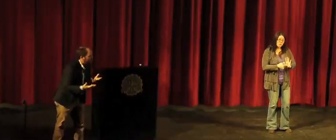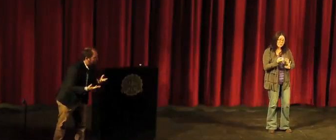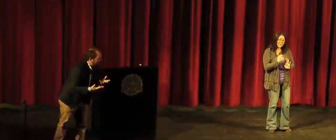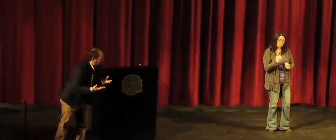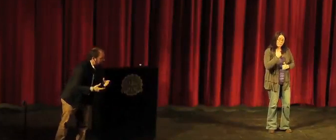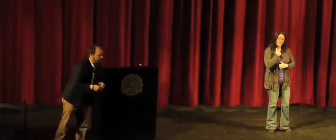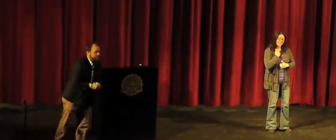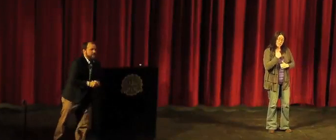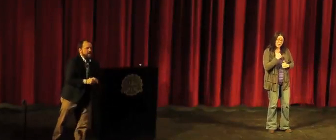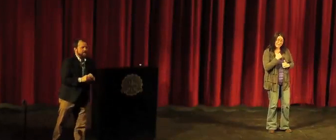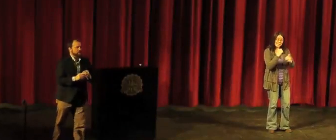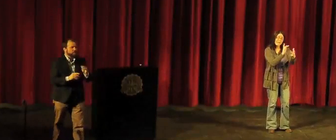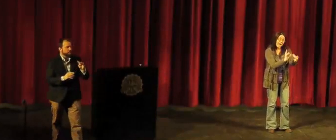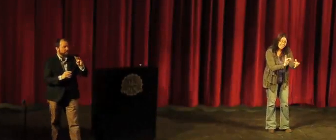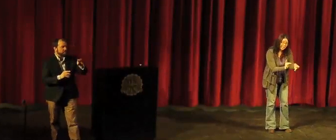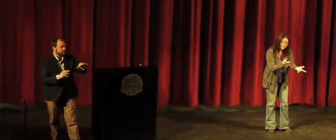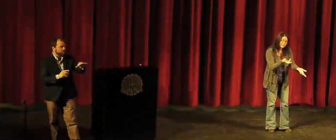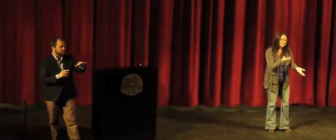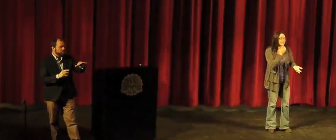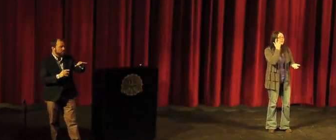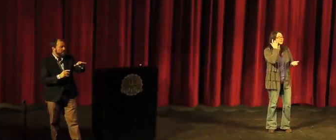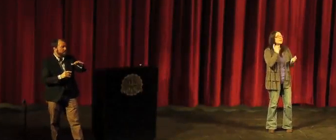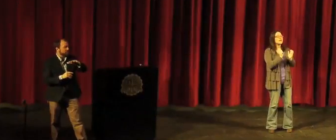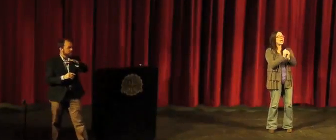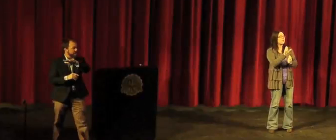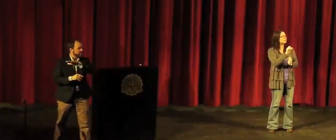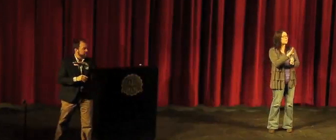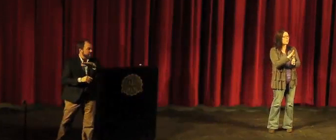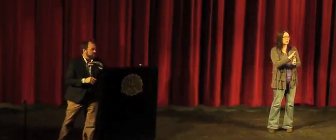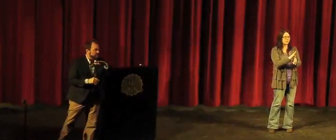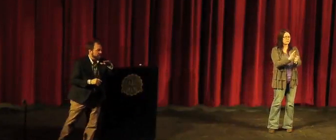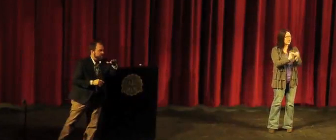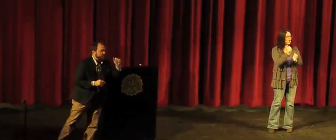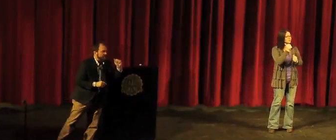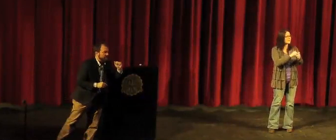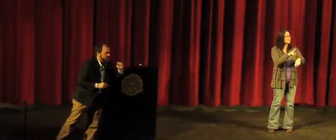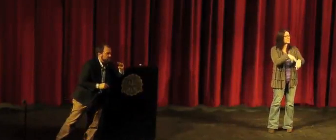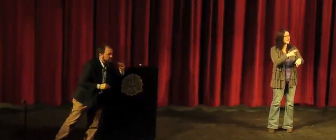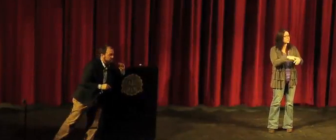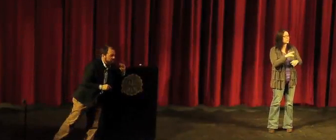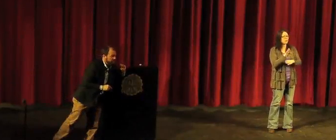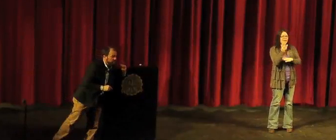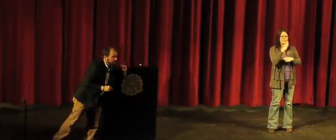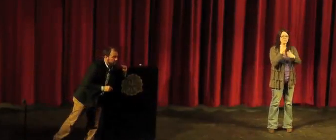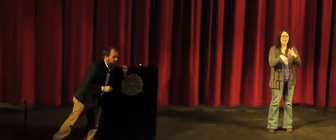of context. And then what at the Super Bowl, how does every national anthem end?